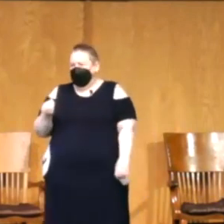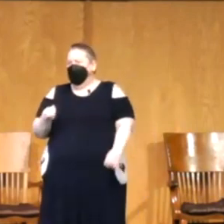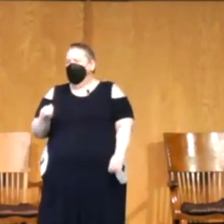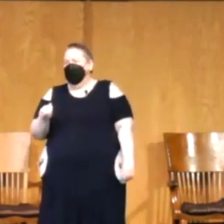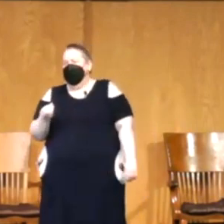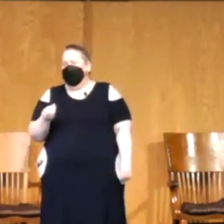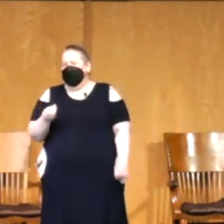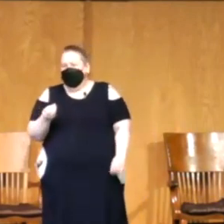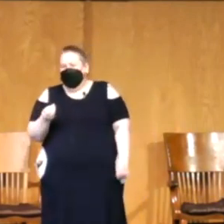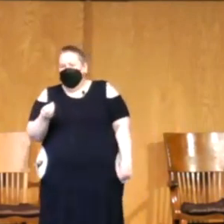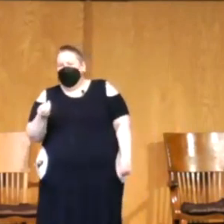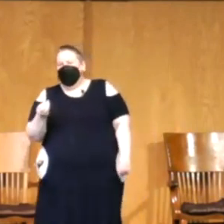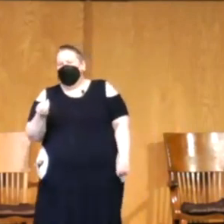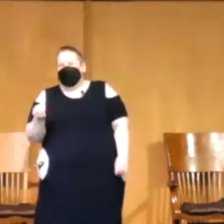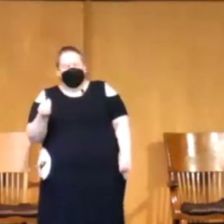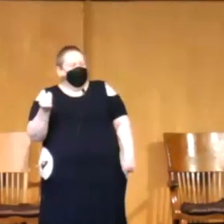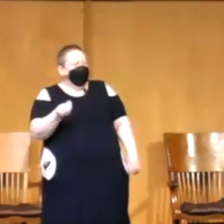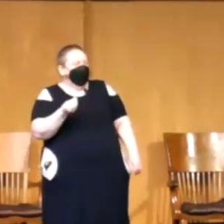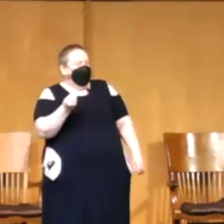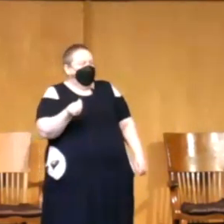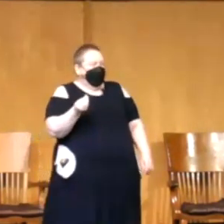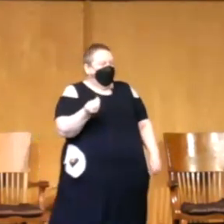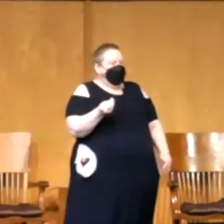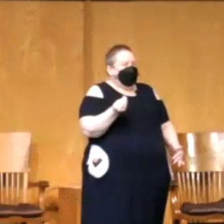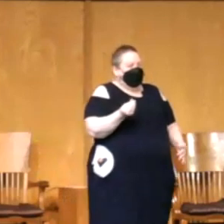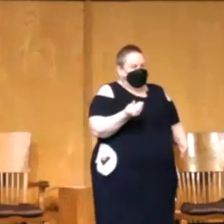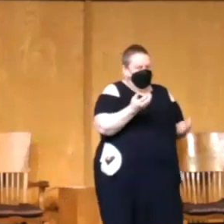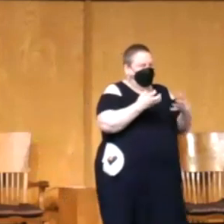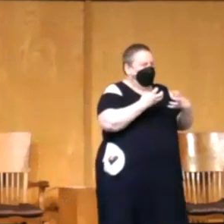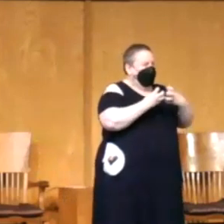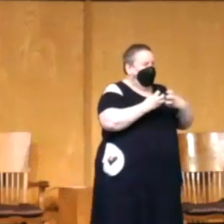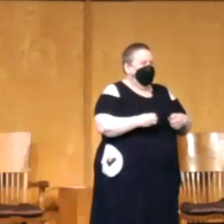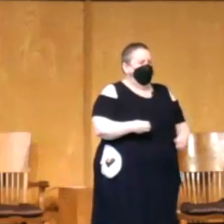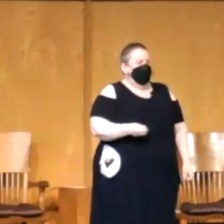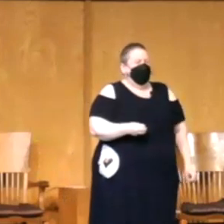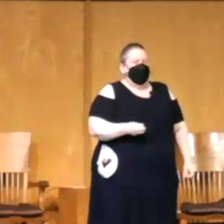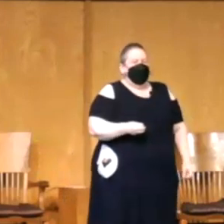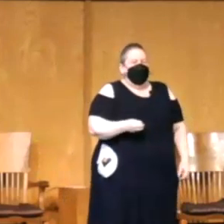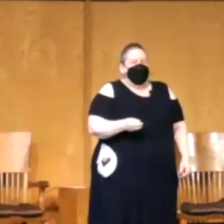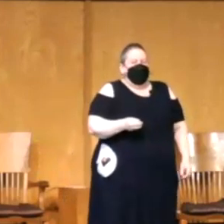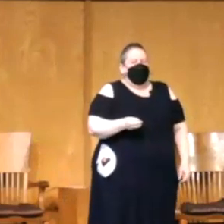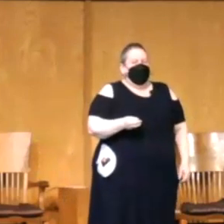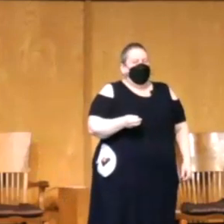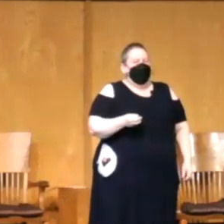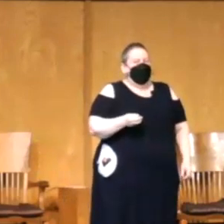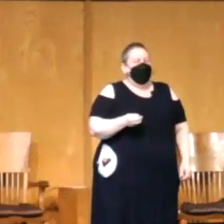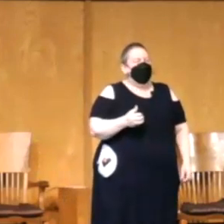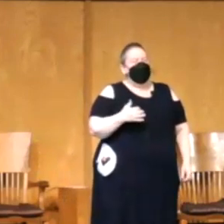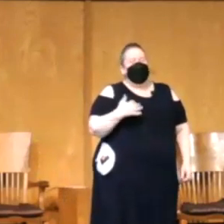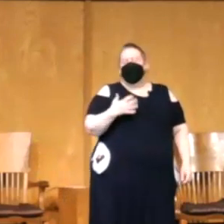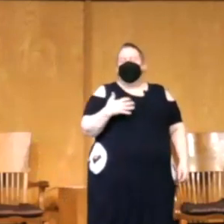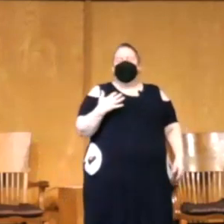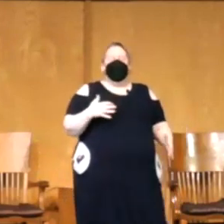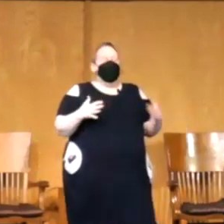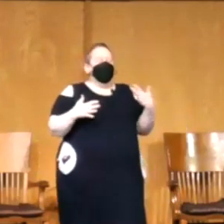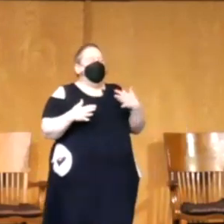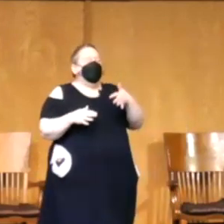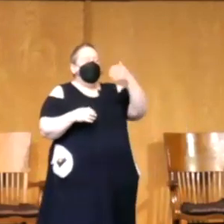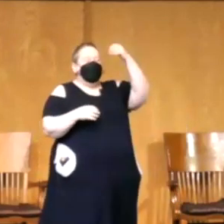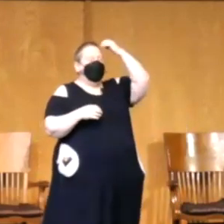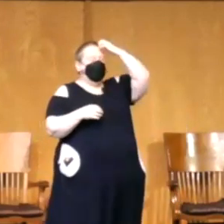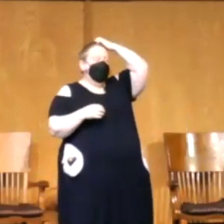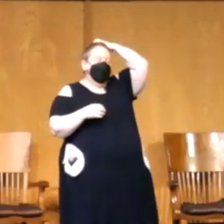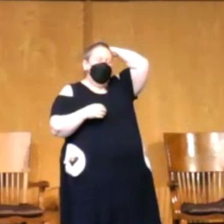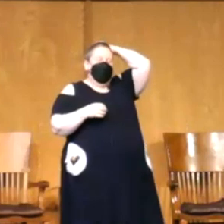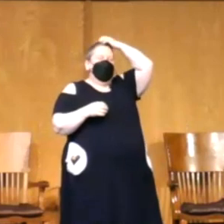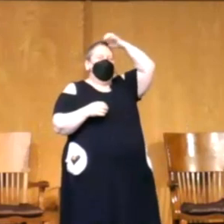100% beef. This is definitely just cow. And maybe it's the autism